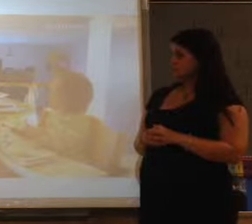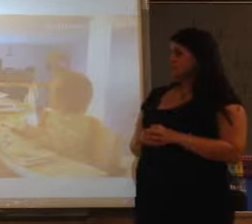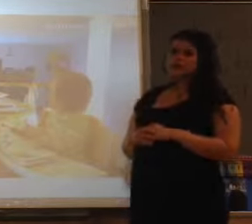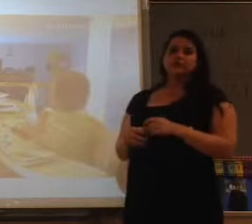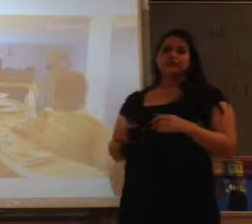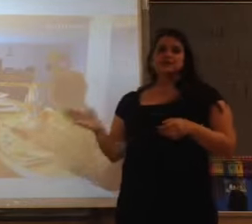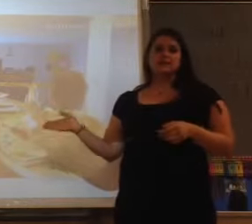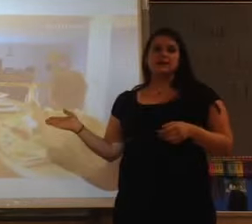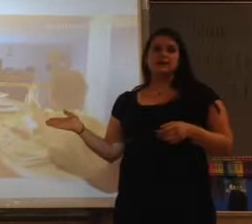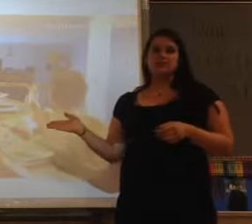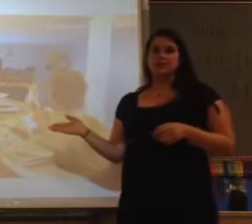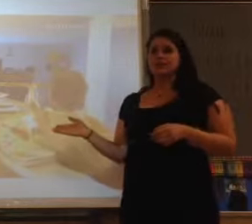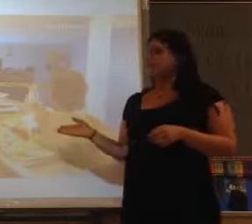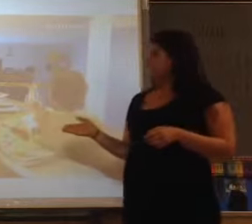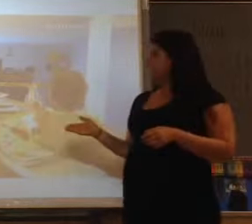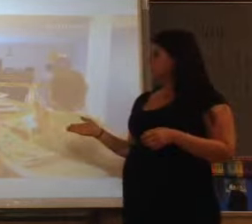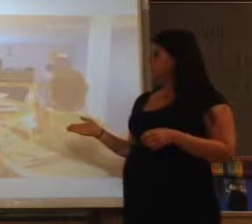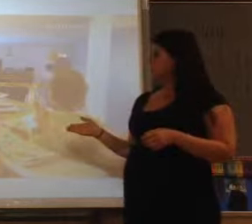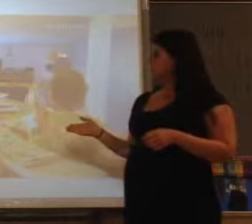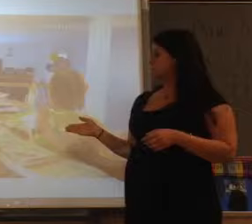And you can see that she